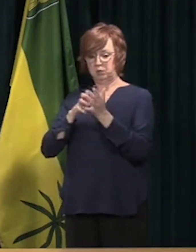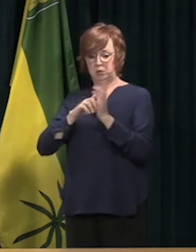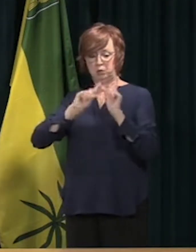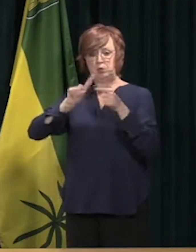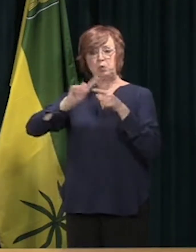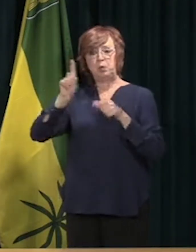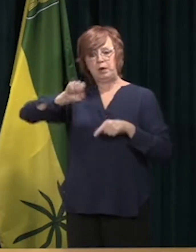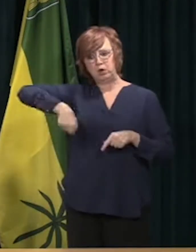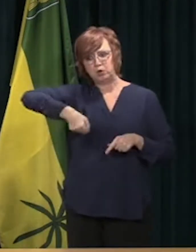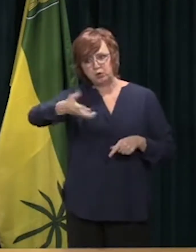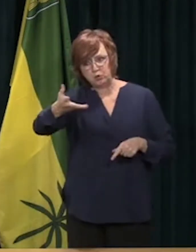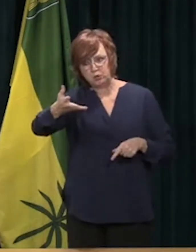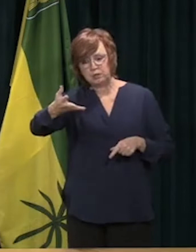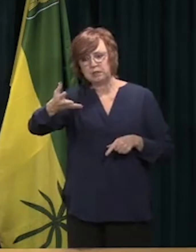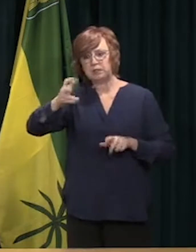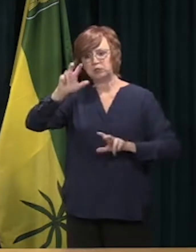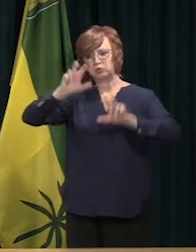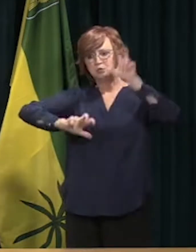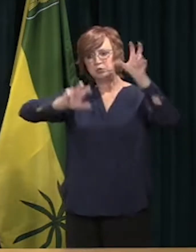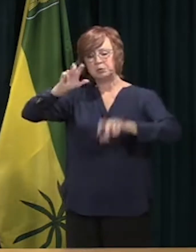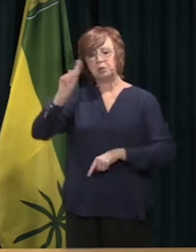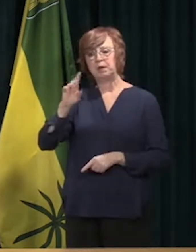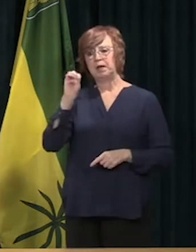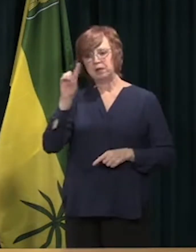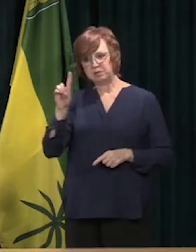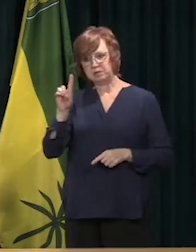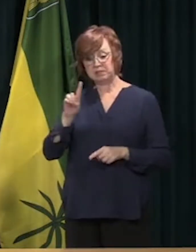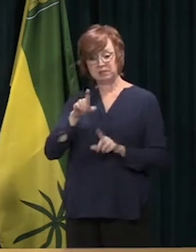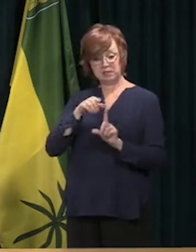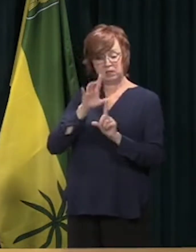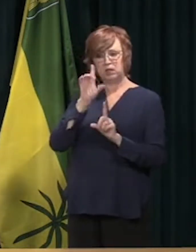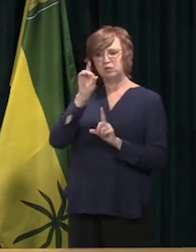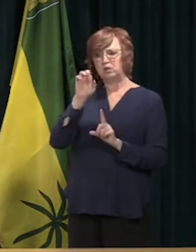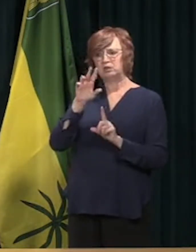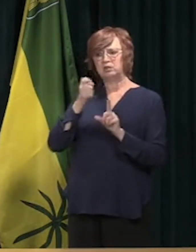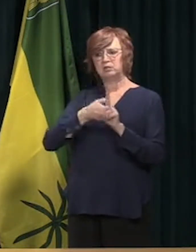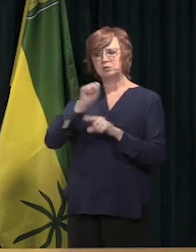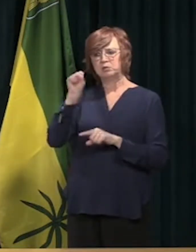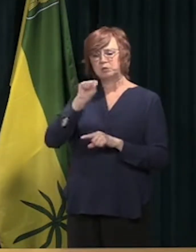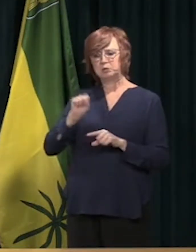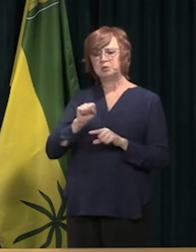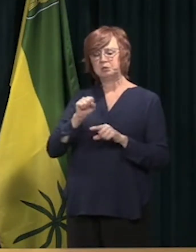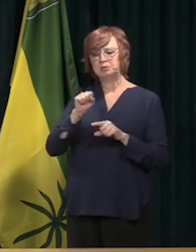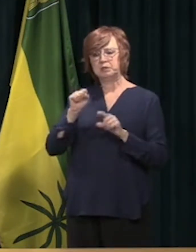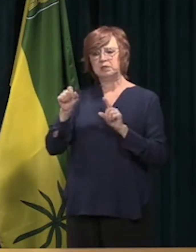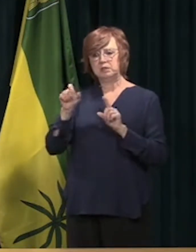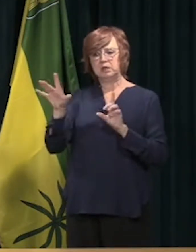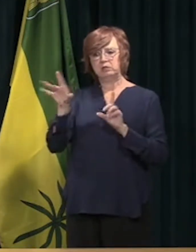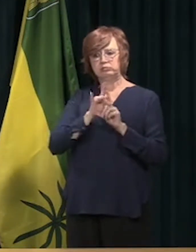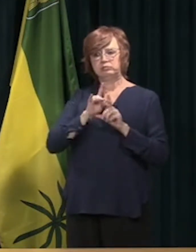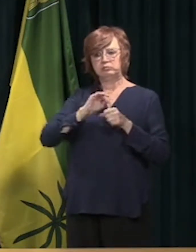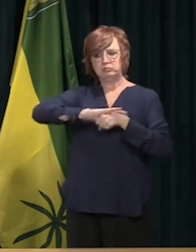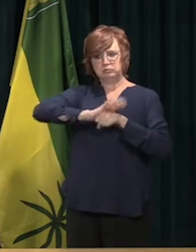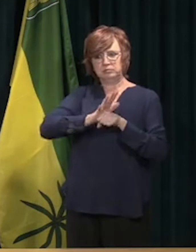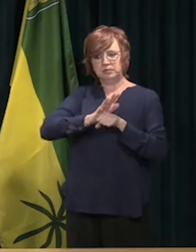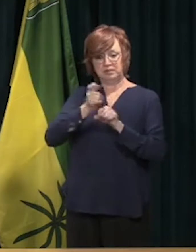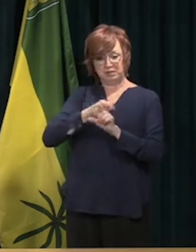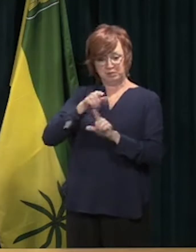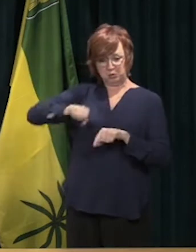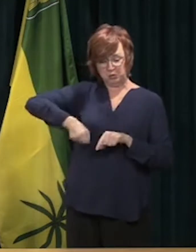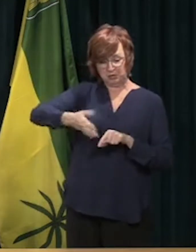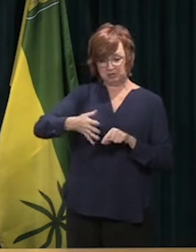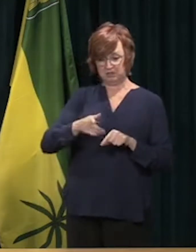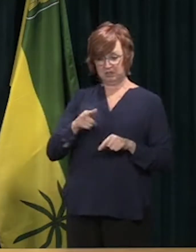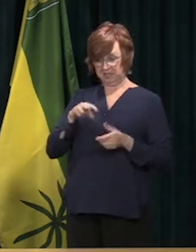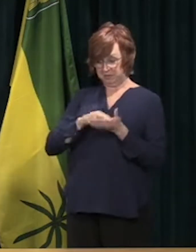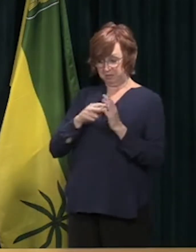in Edmonton. That Dr. Wu said that he believes that's where he contracted this or was exposed to it. Does that mean now that those 50 or 60